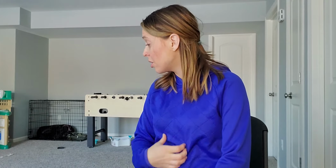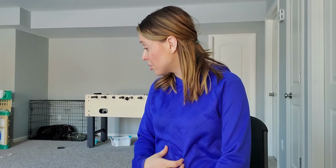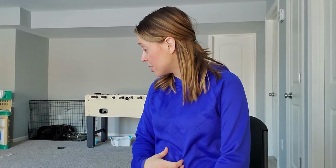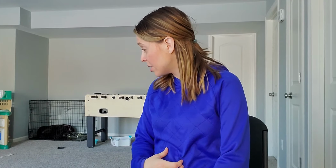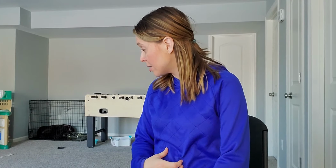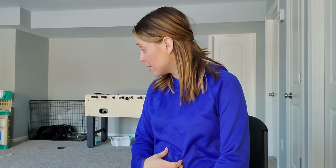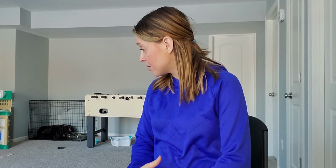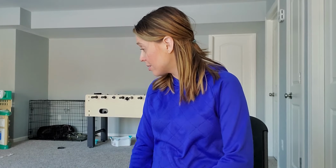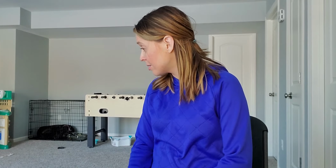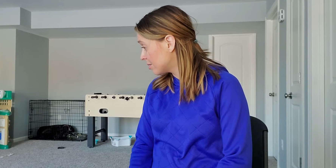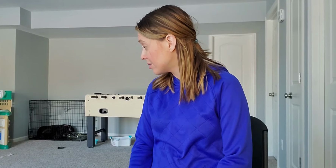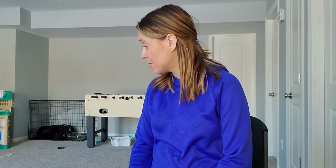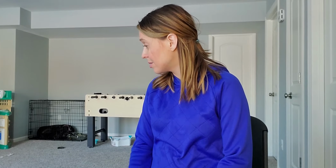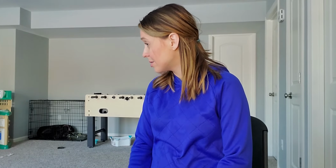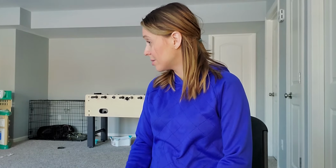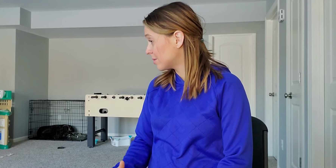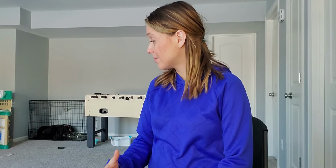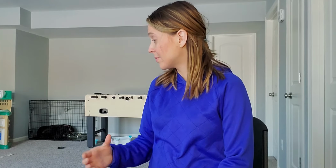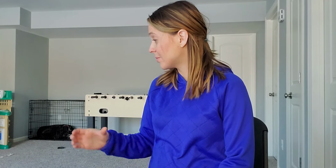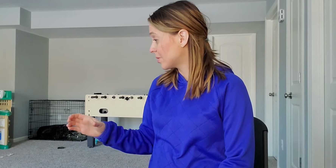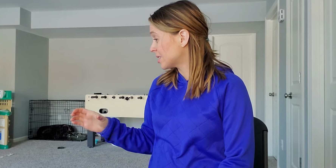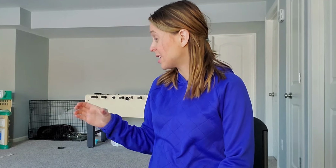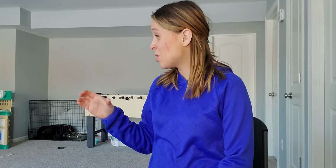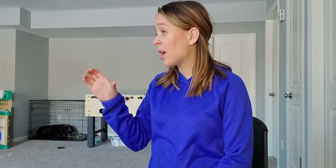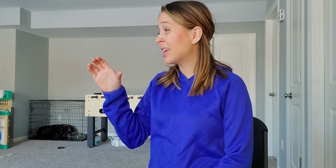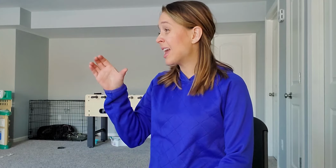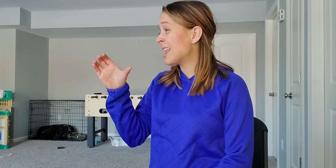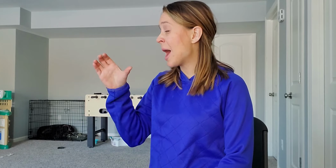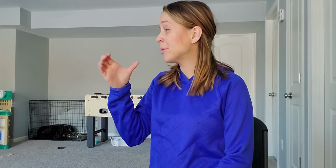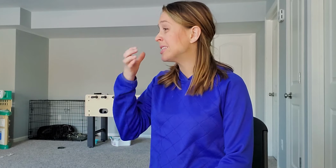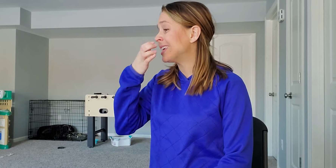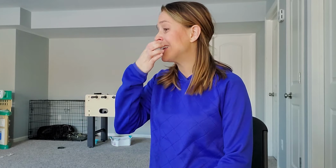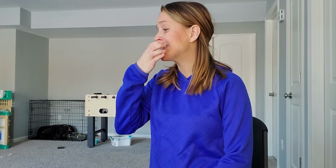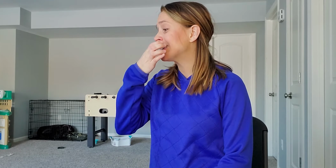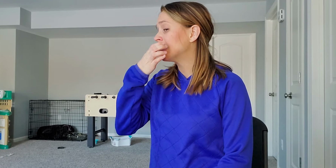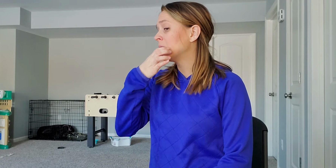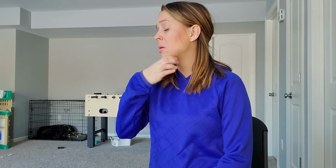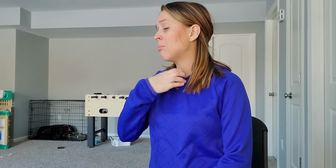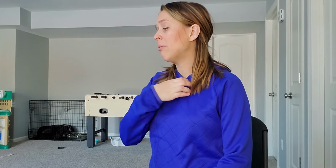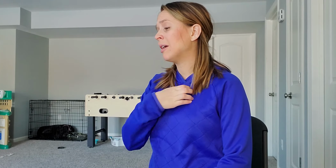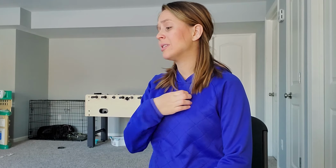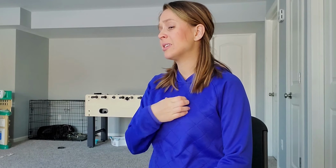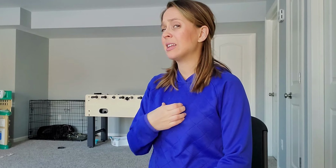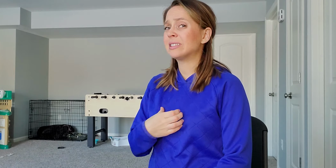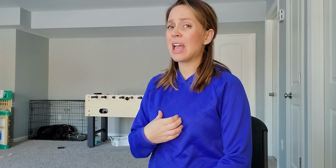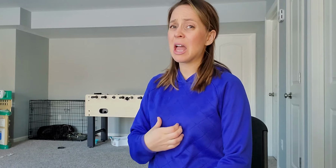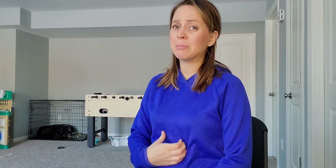hungry? Hungry. Look at your hand. It's like you want to get an apple to eat, but it's empty.